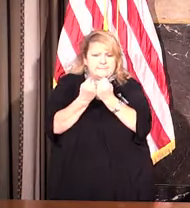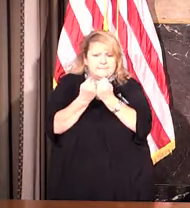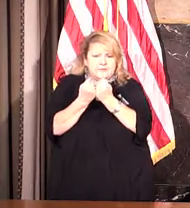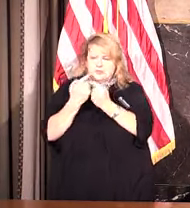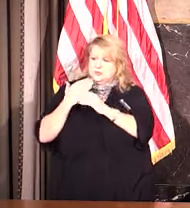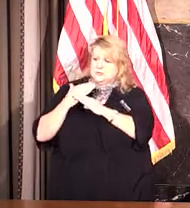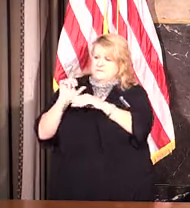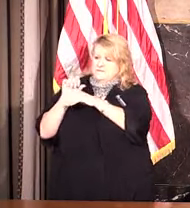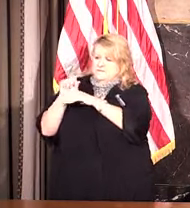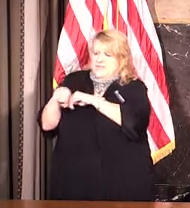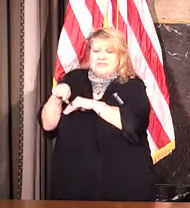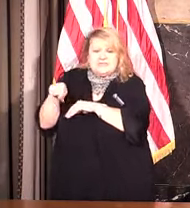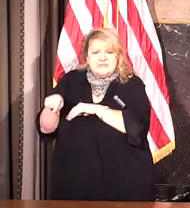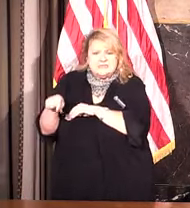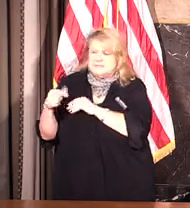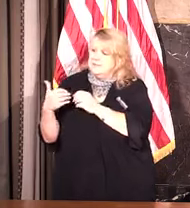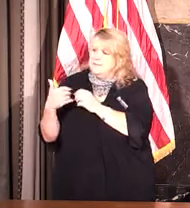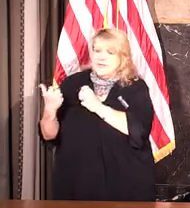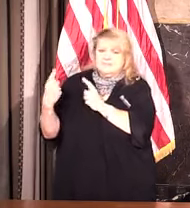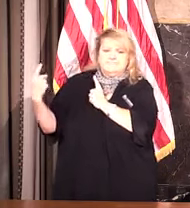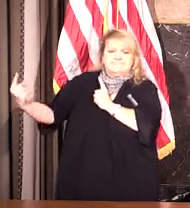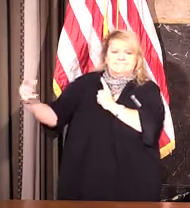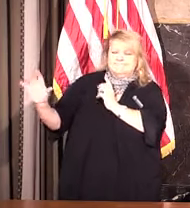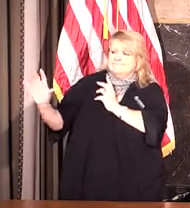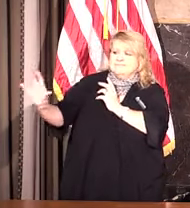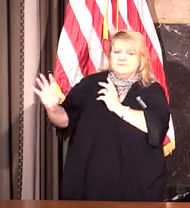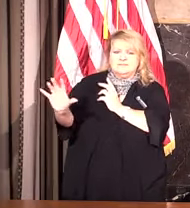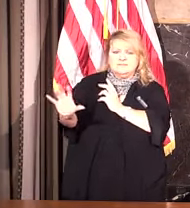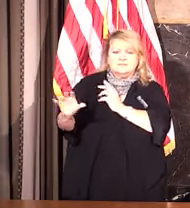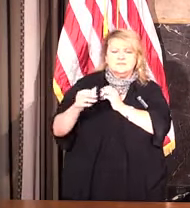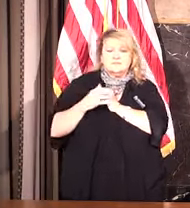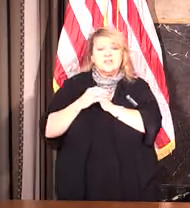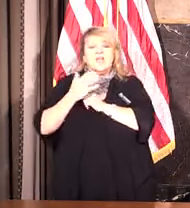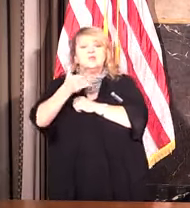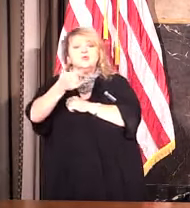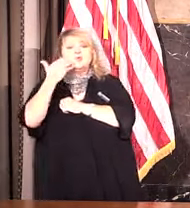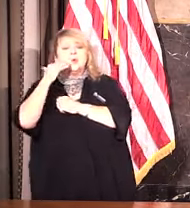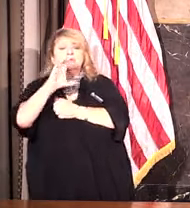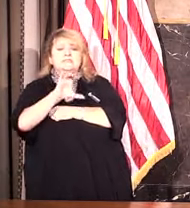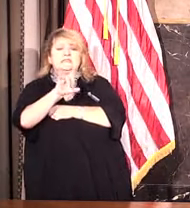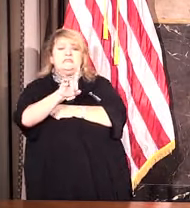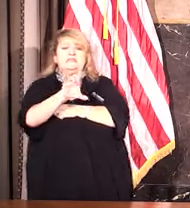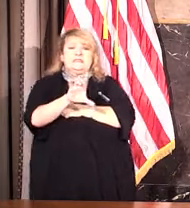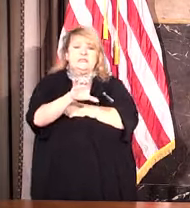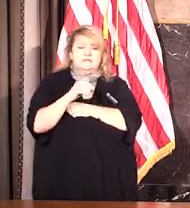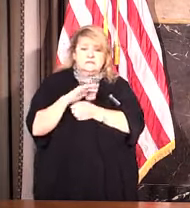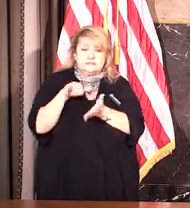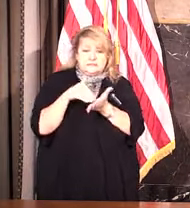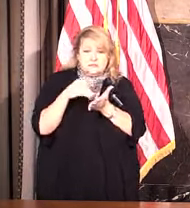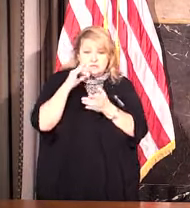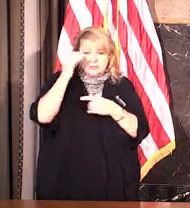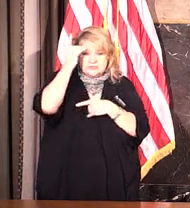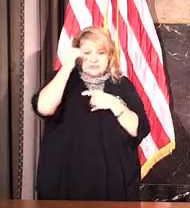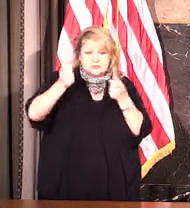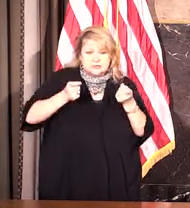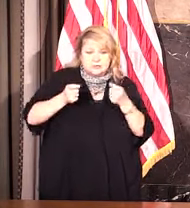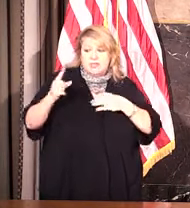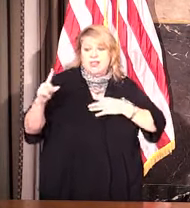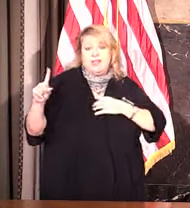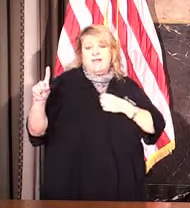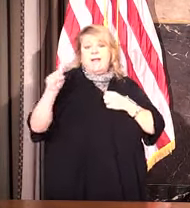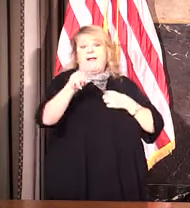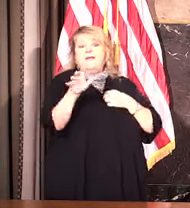Looking ahead to Thanksgiving, I think folks will know that the CDC, the Centers for Disease Control, earlier today asked people